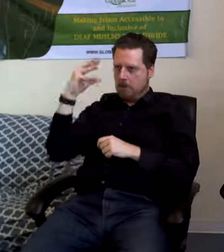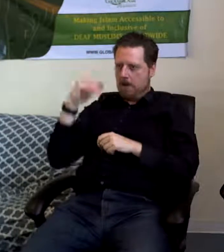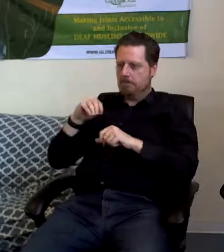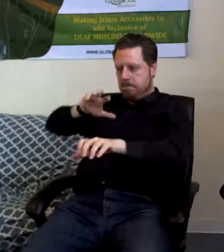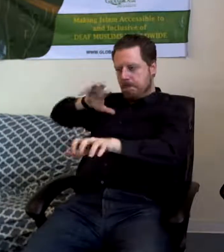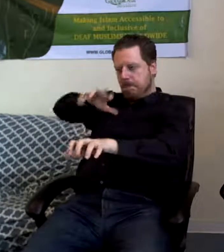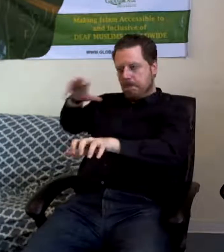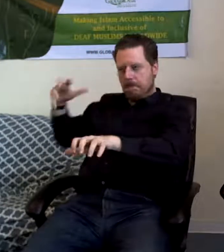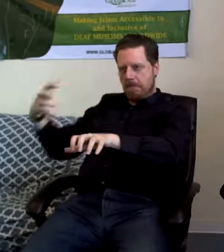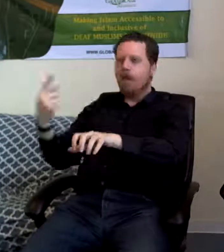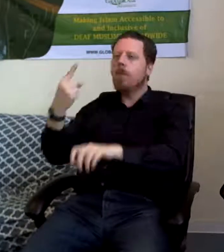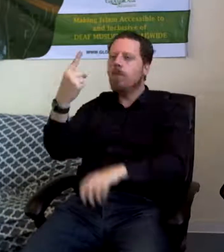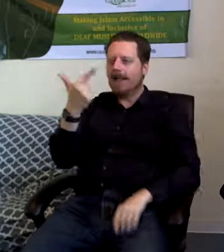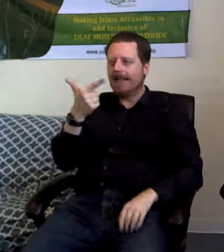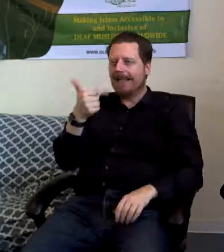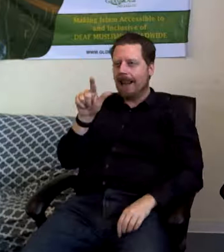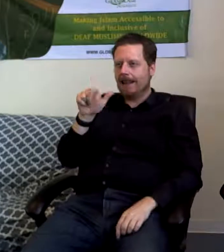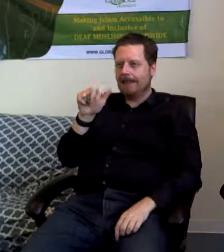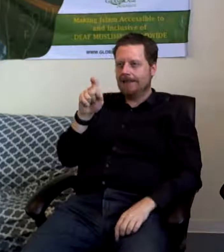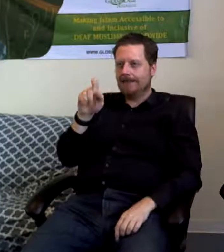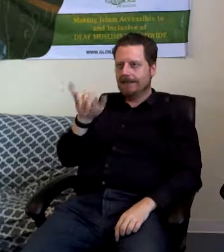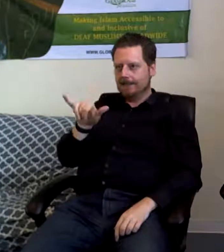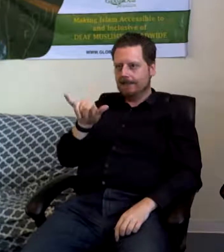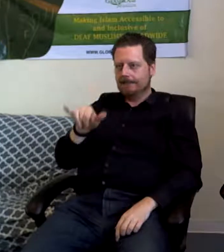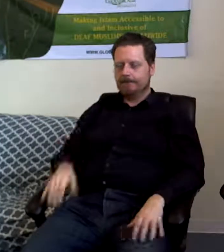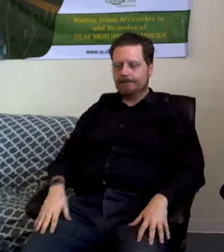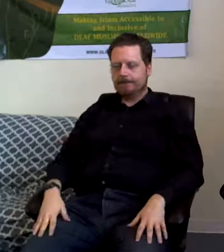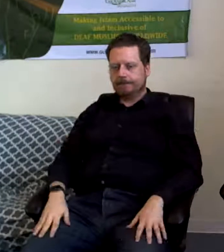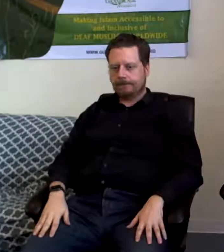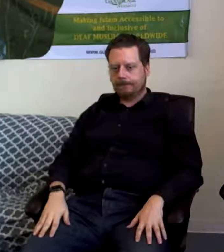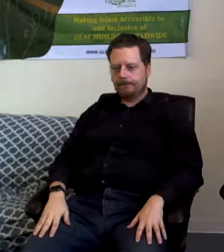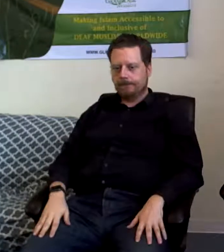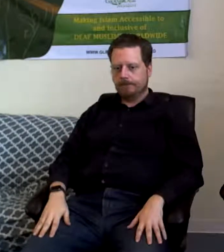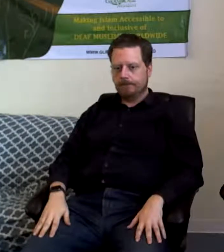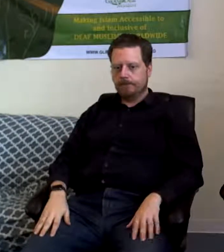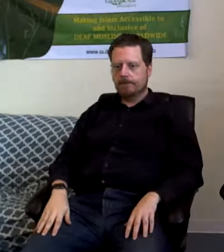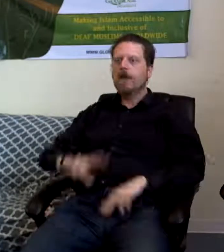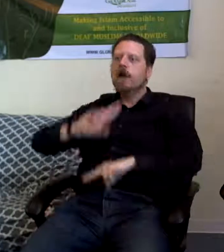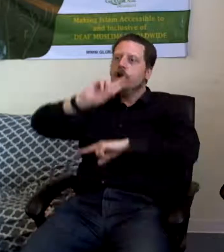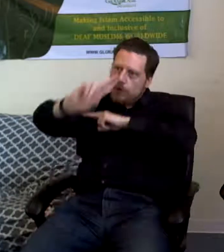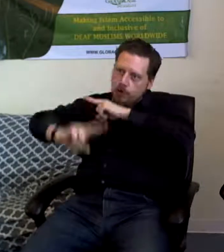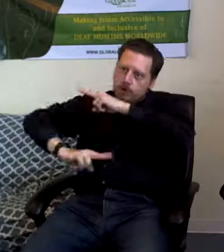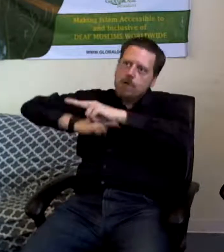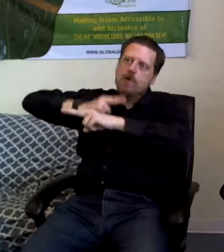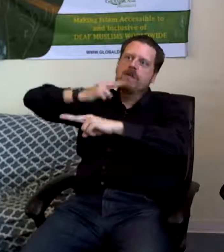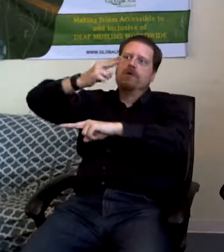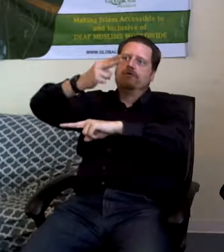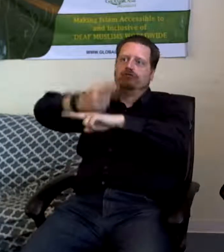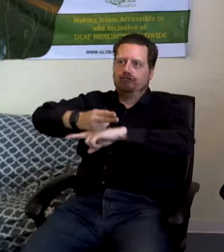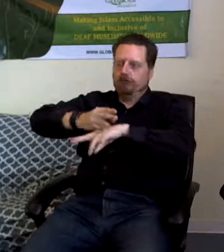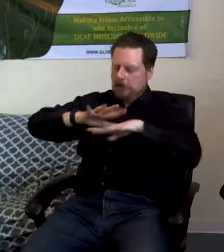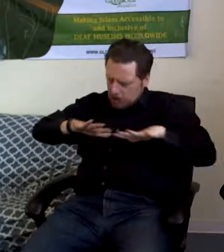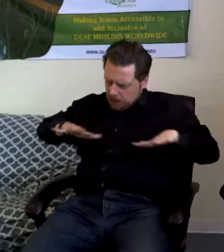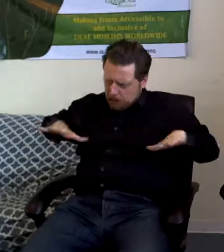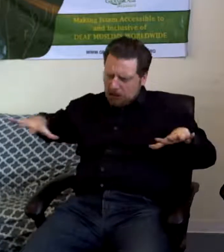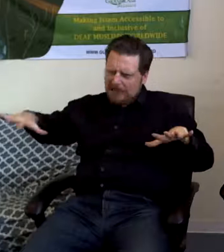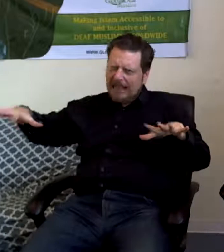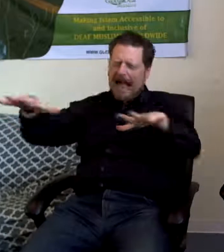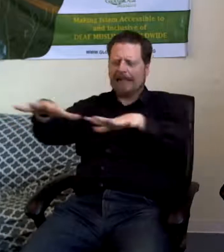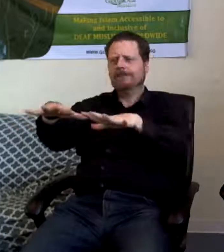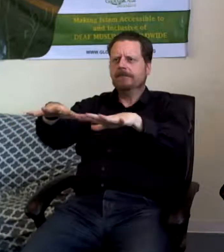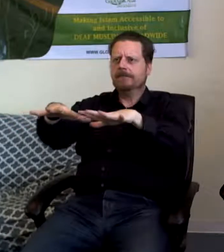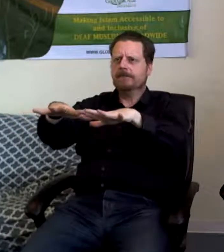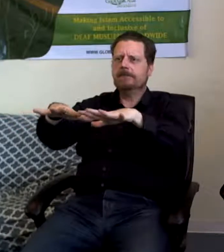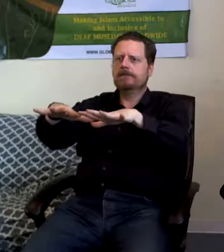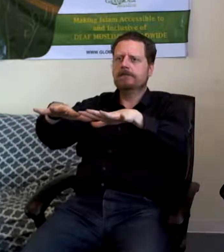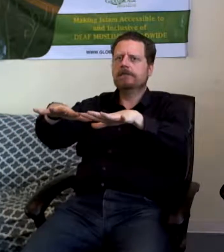This is one galaxy. In the universe, the estimate is that there